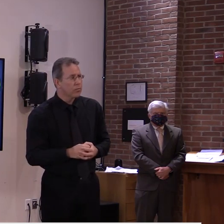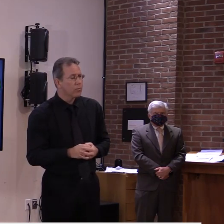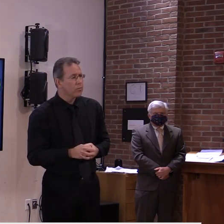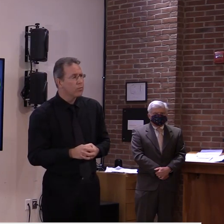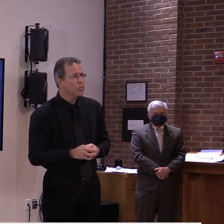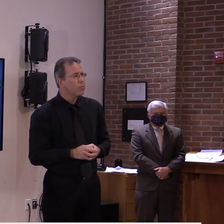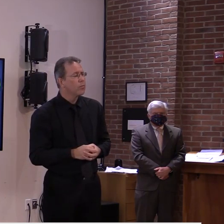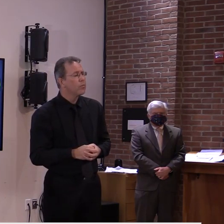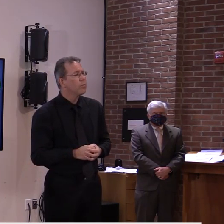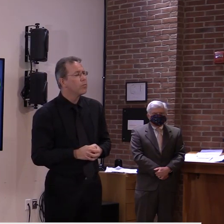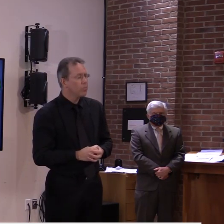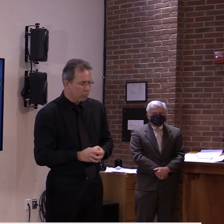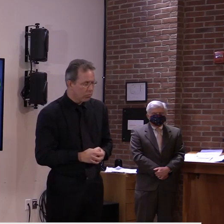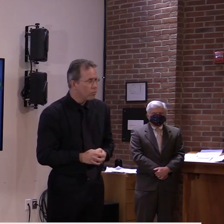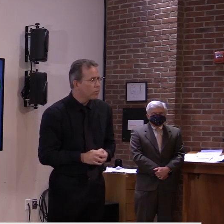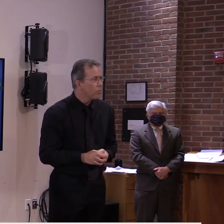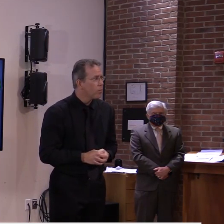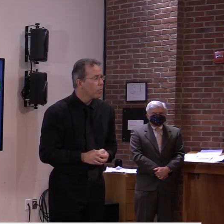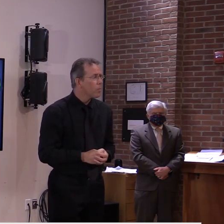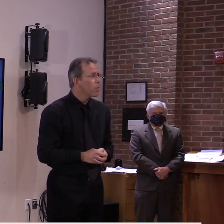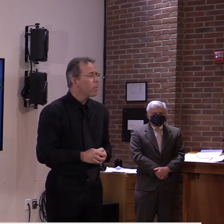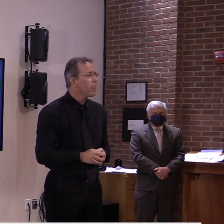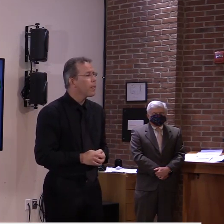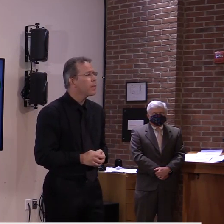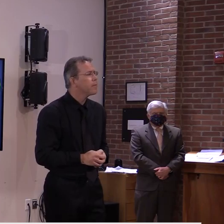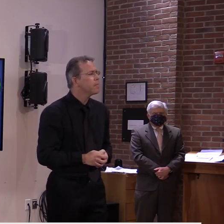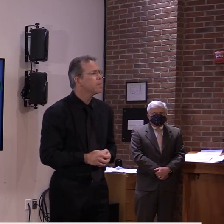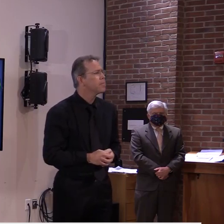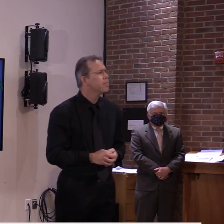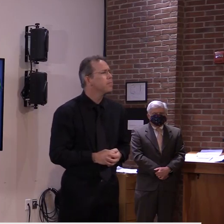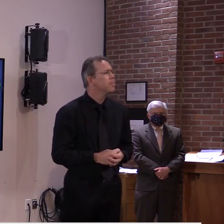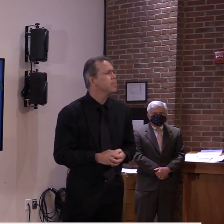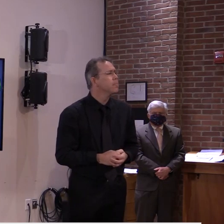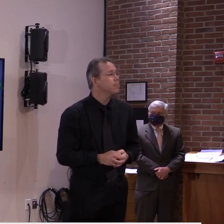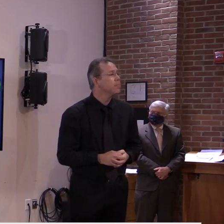Thank you all. Lisa Loomis?